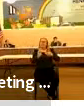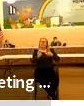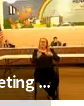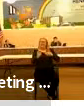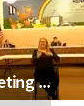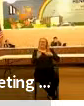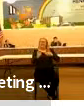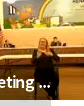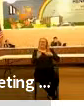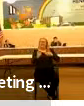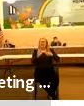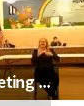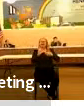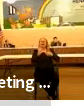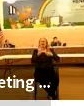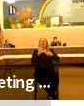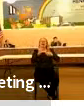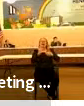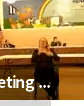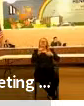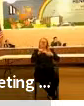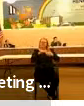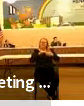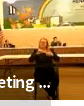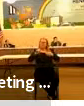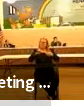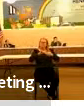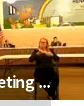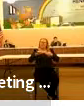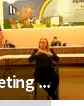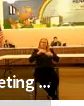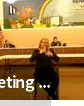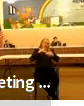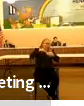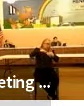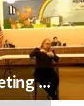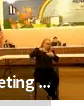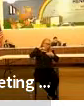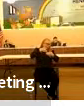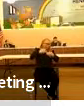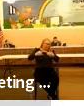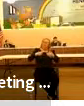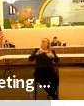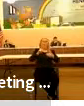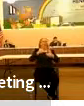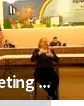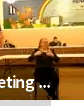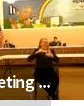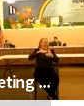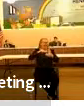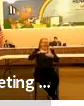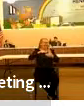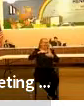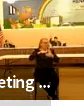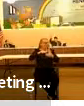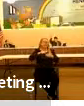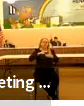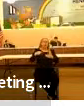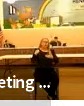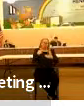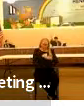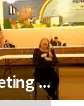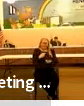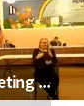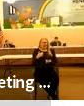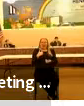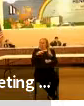measured from, that 97 feet? From the building? That was the property line. If you look at the map, there's this line drawn that is